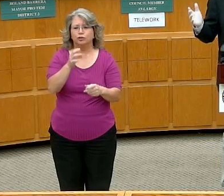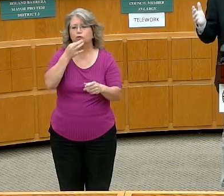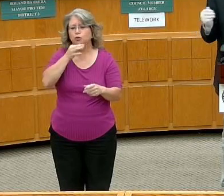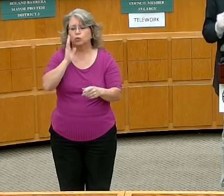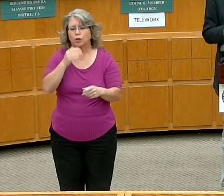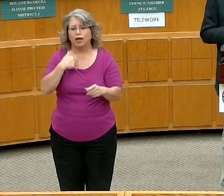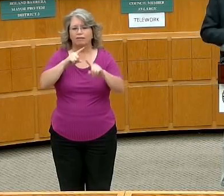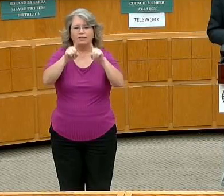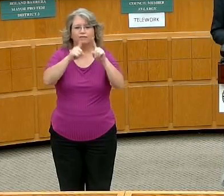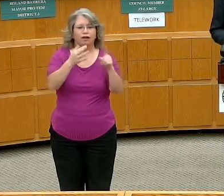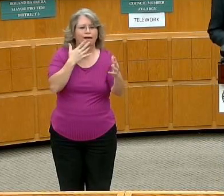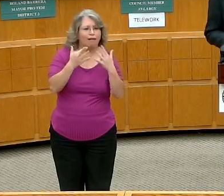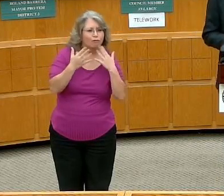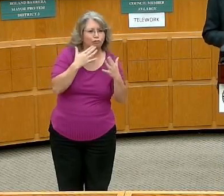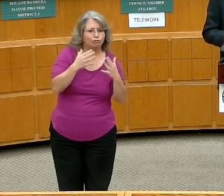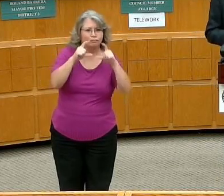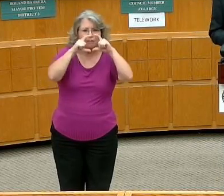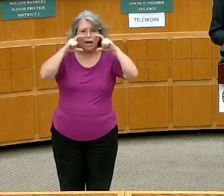looking forward to that.